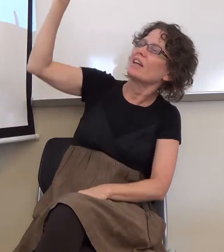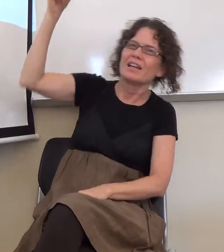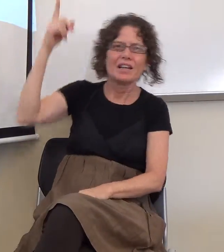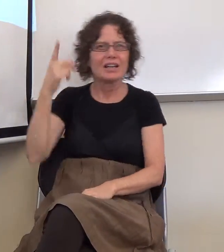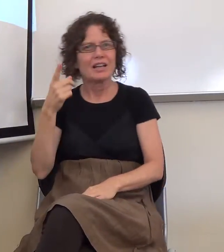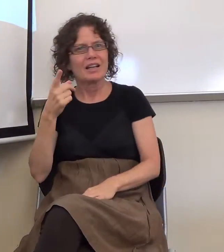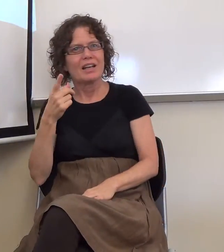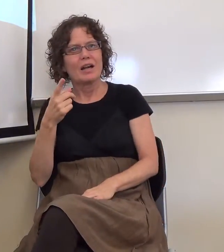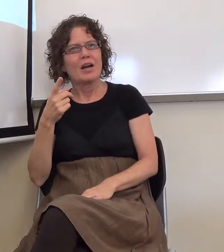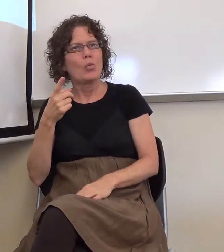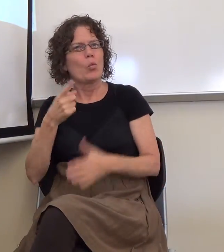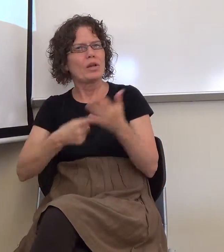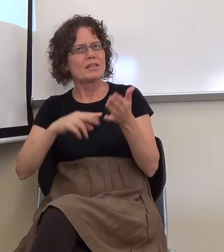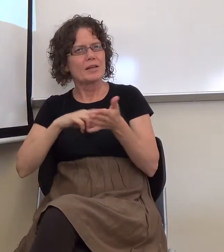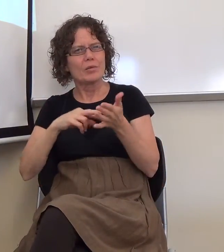something?